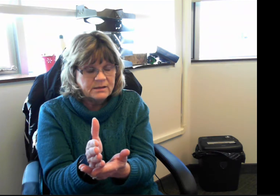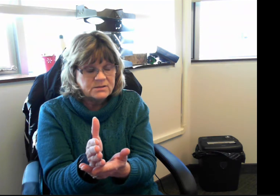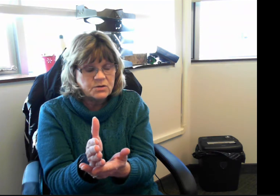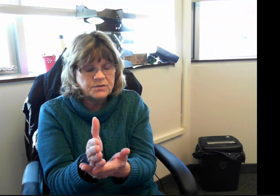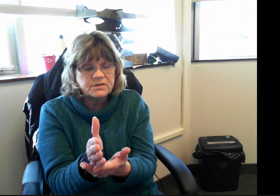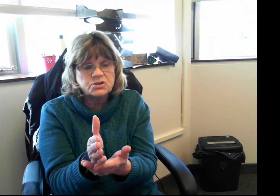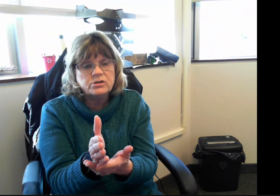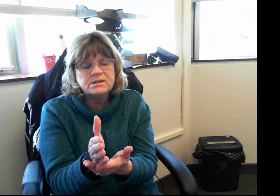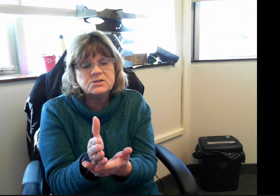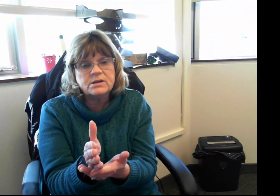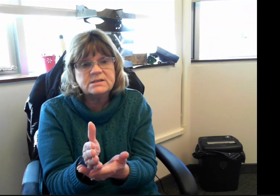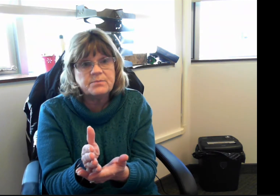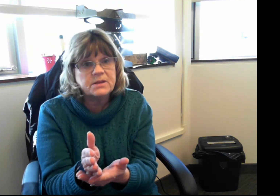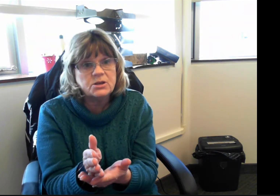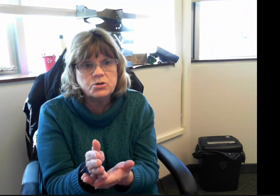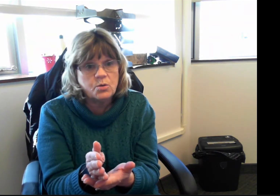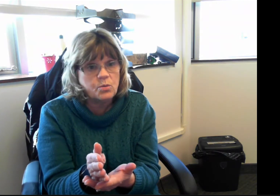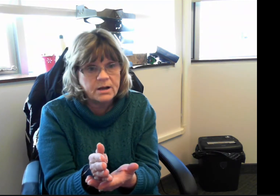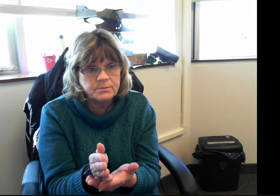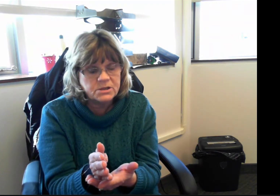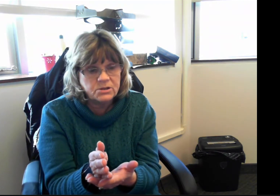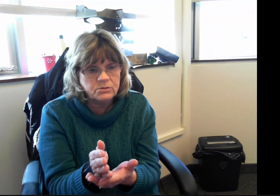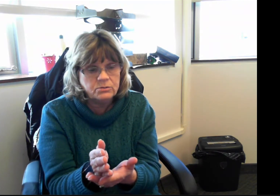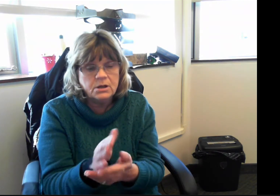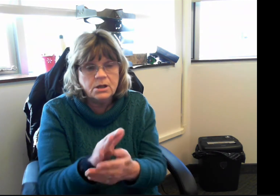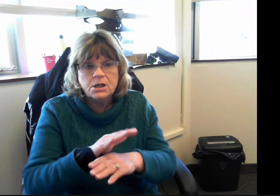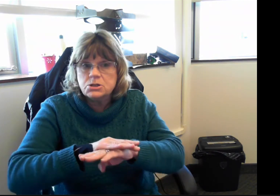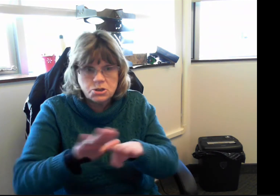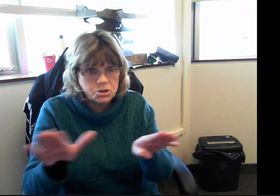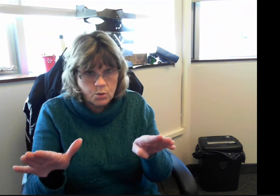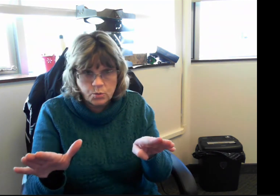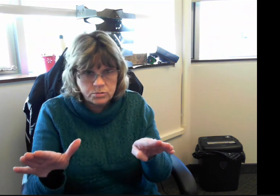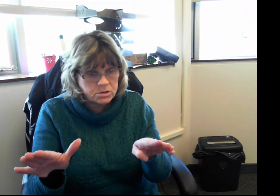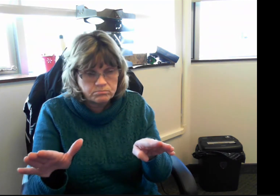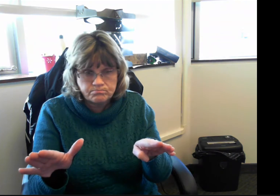So if a student is doing something you don't want them to do, don't.